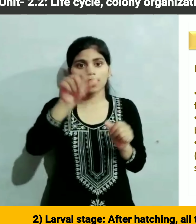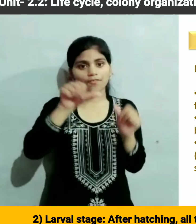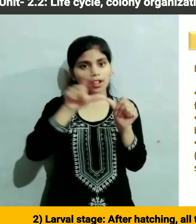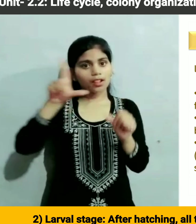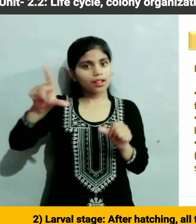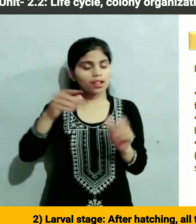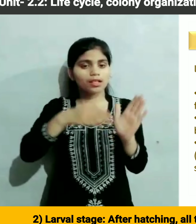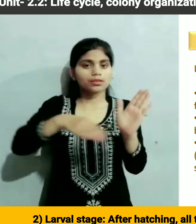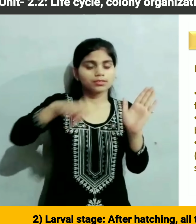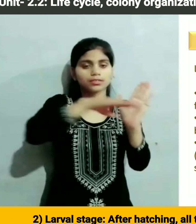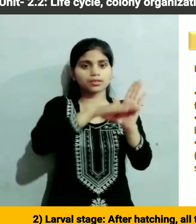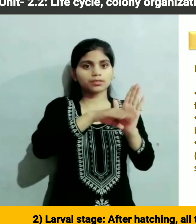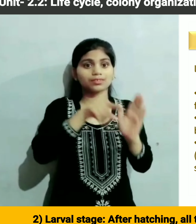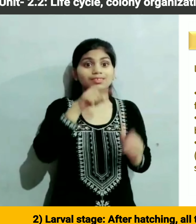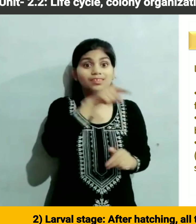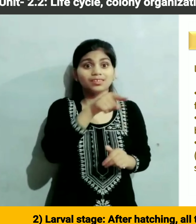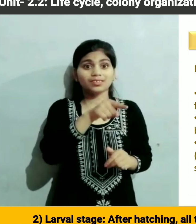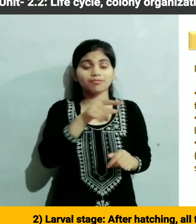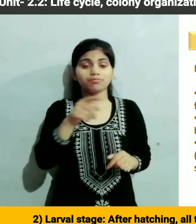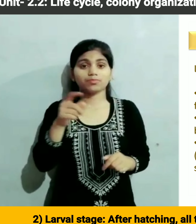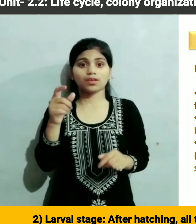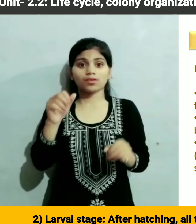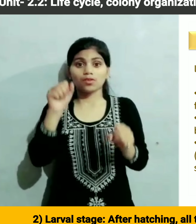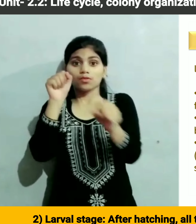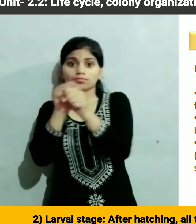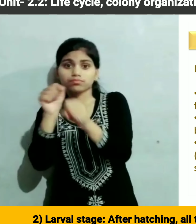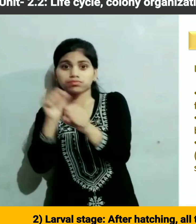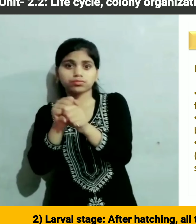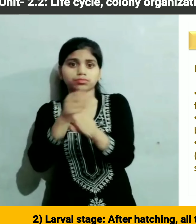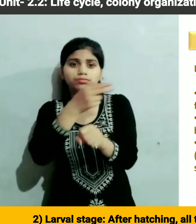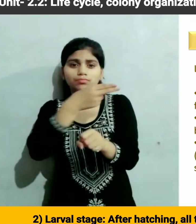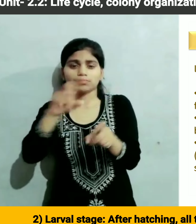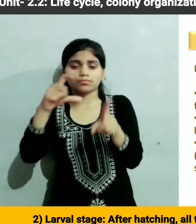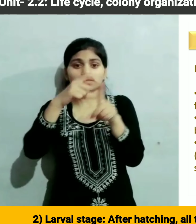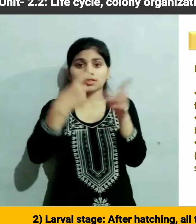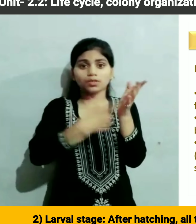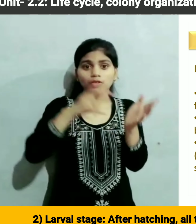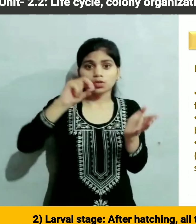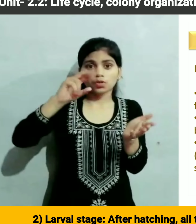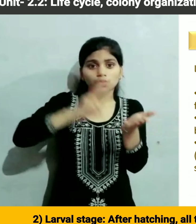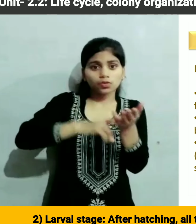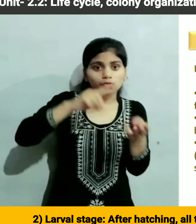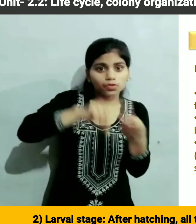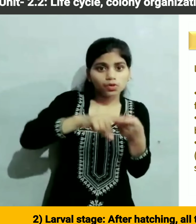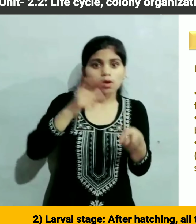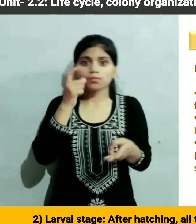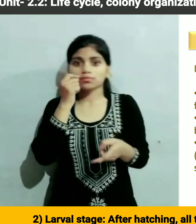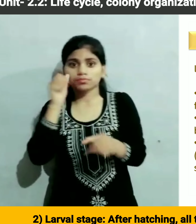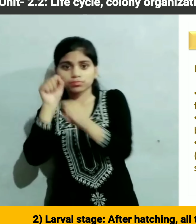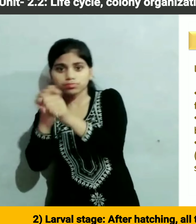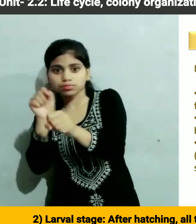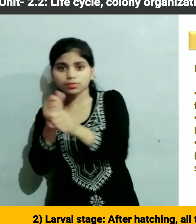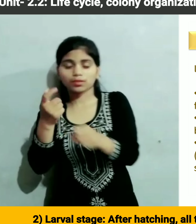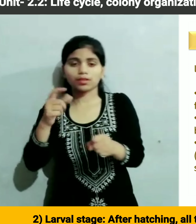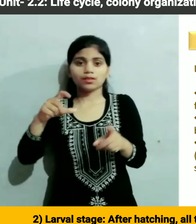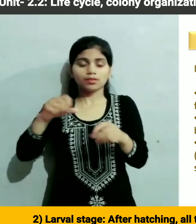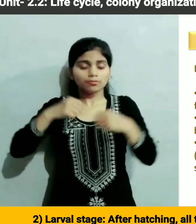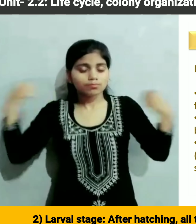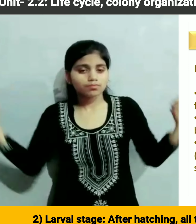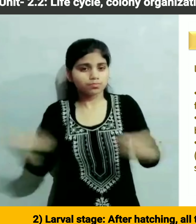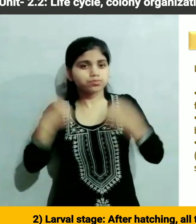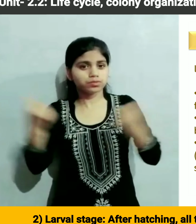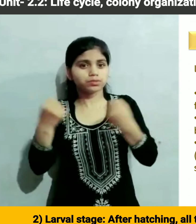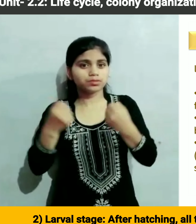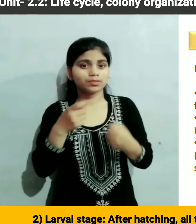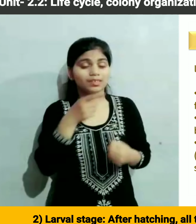larvae are fed on worker and drone jelly for 3 days, and